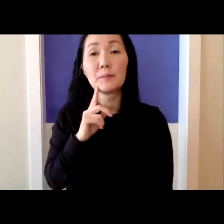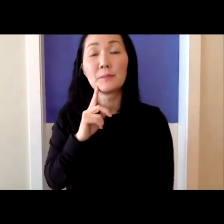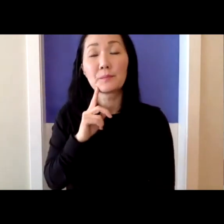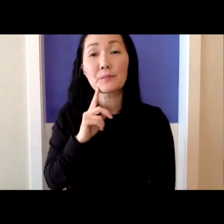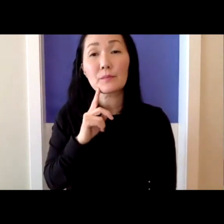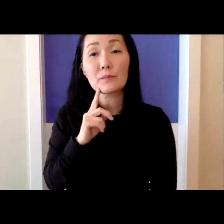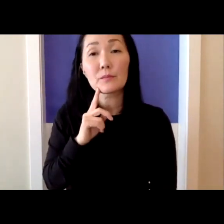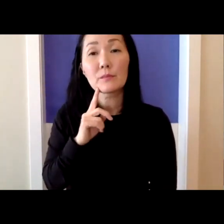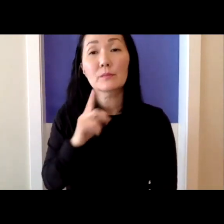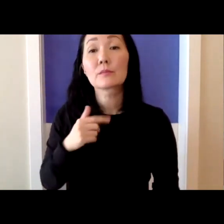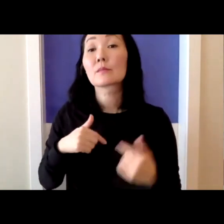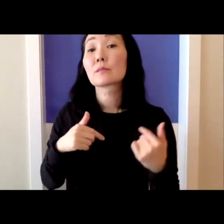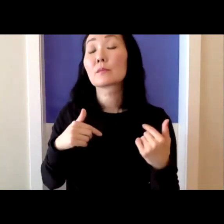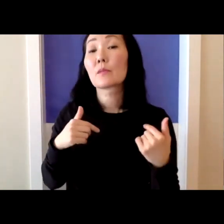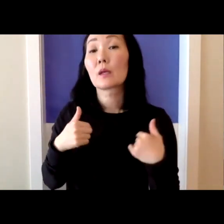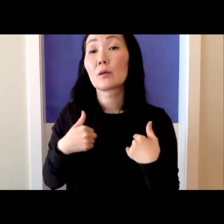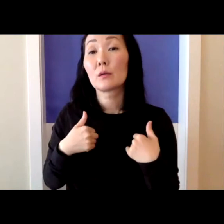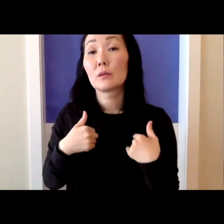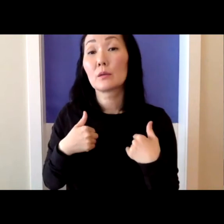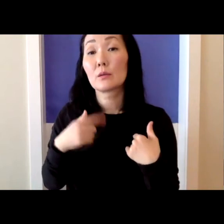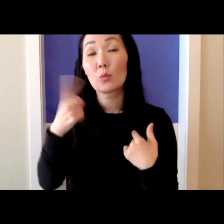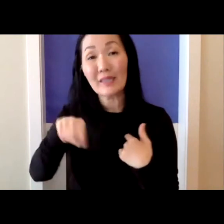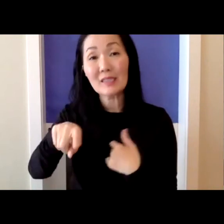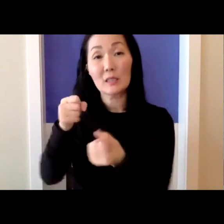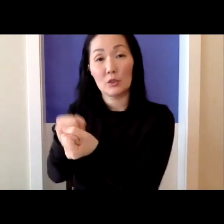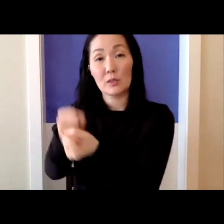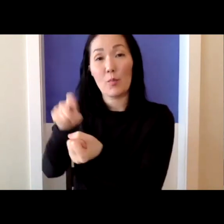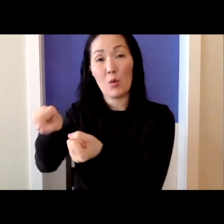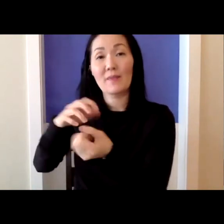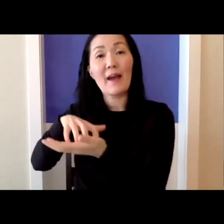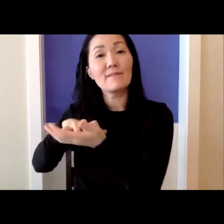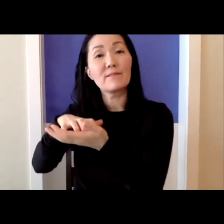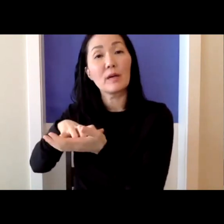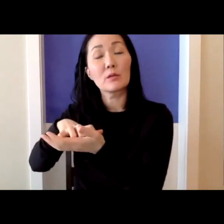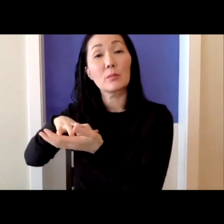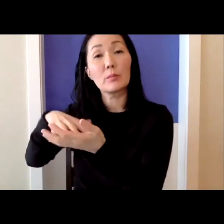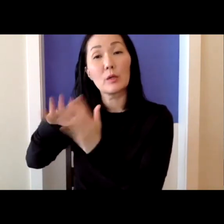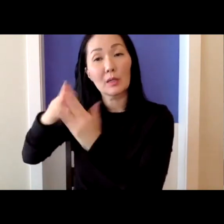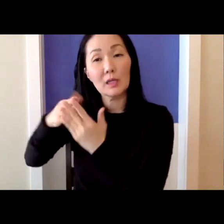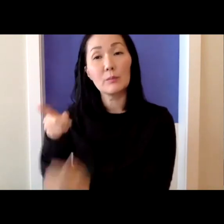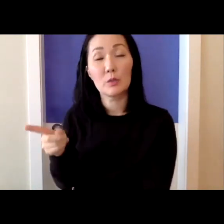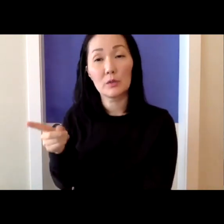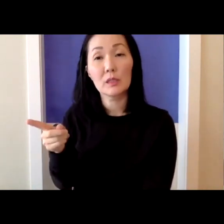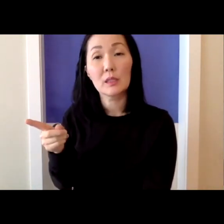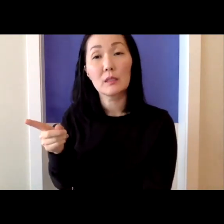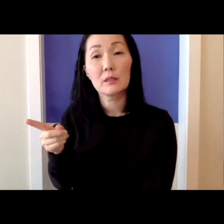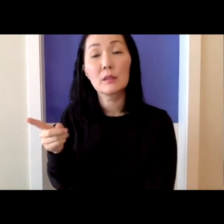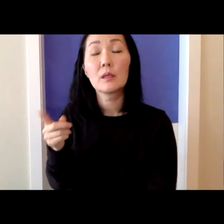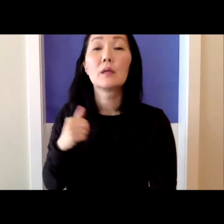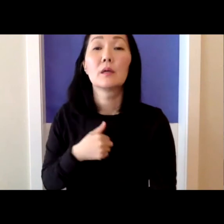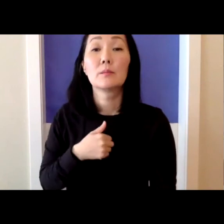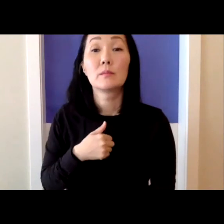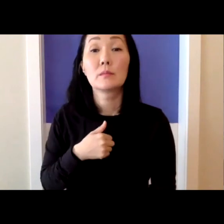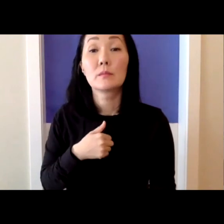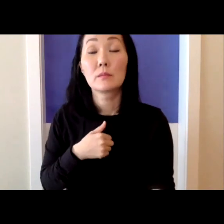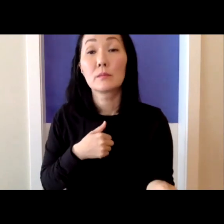is interconnected, and so therefore must be their supports. We need to recognize the legitimacy of peer work and the informal economy as a